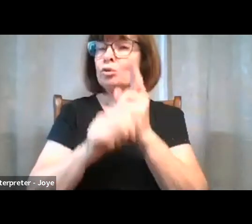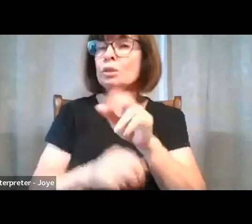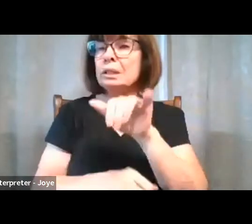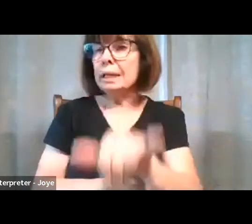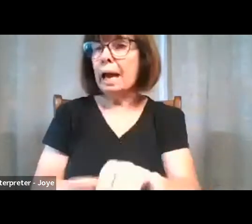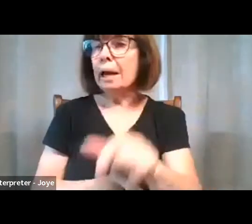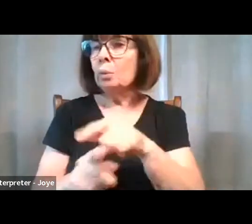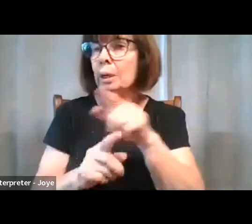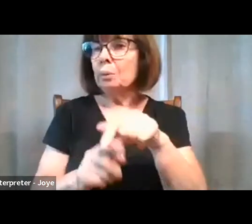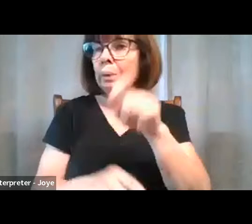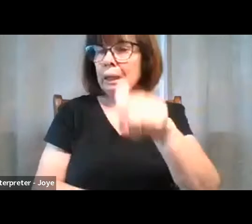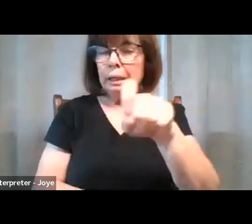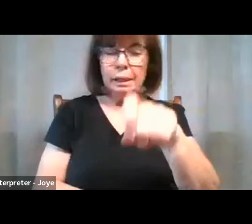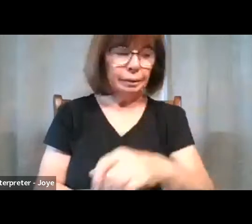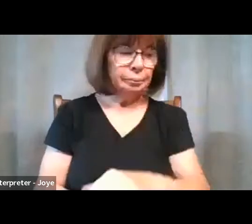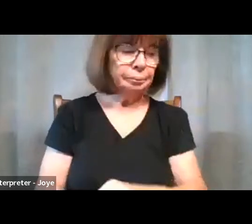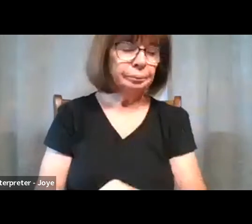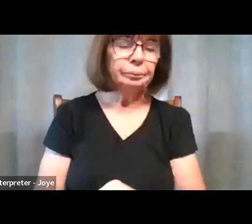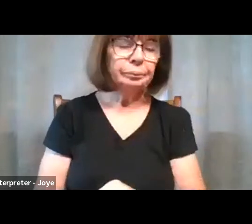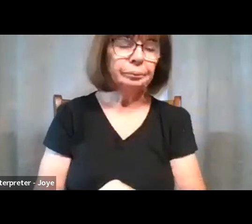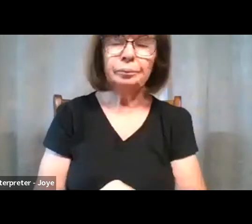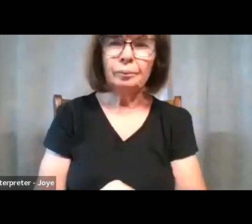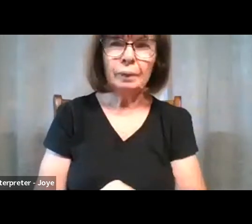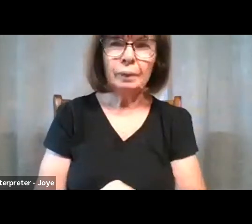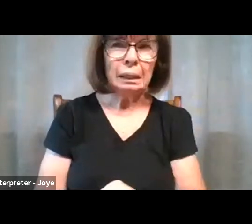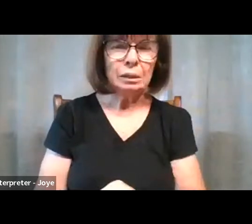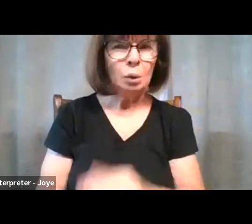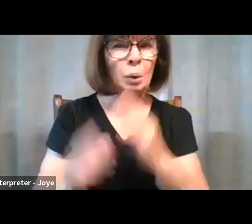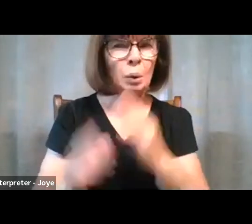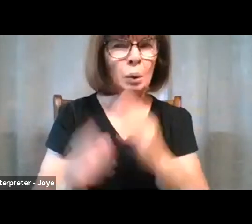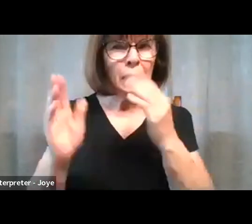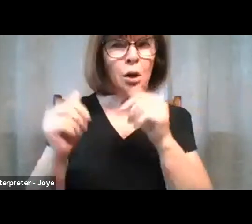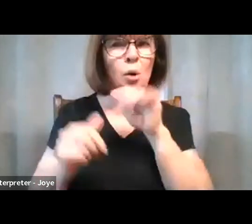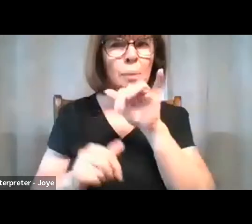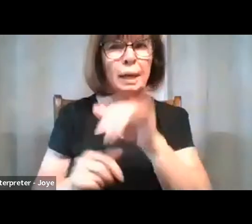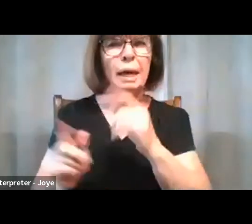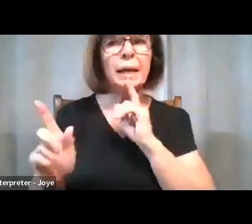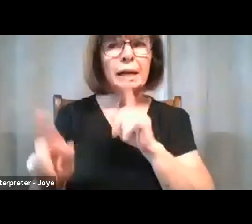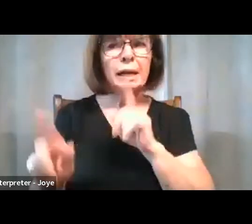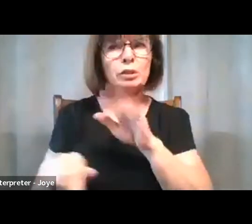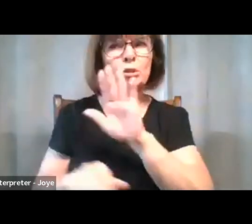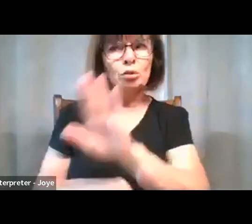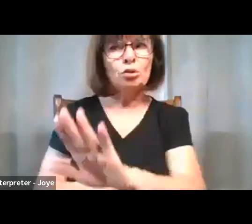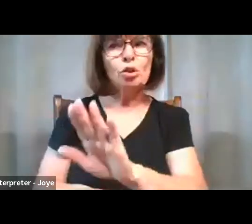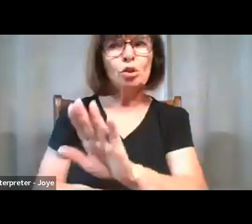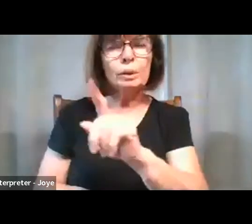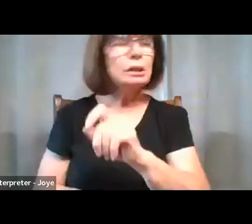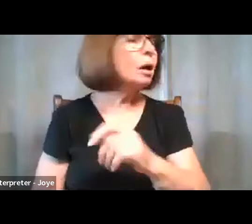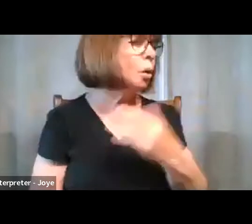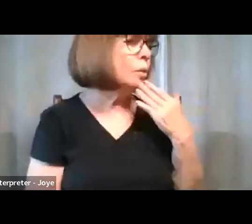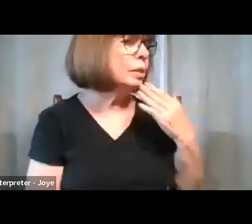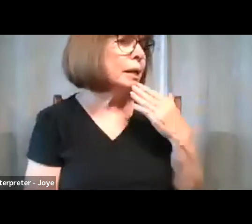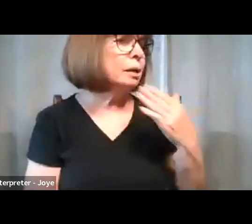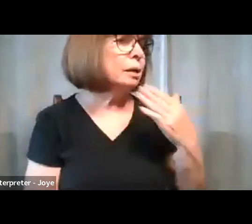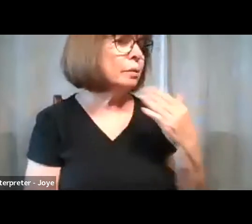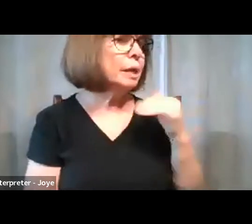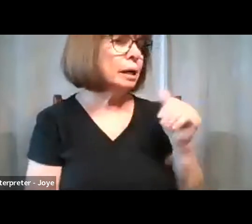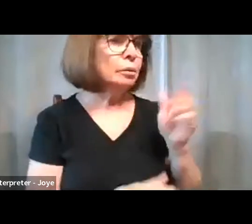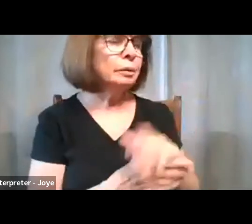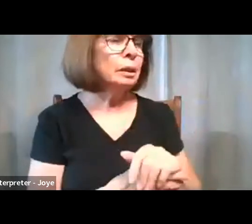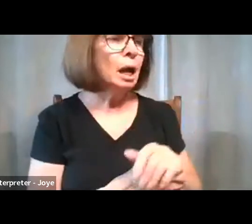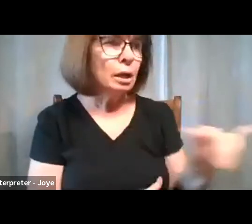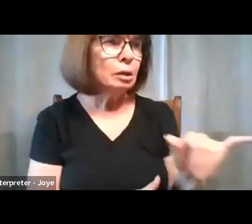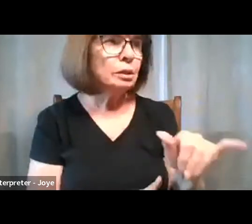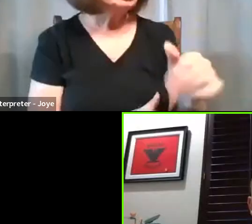needed. I hope that answered your question. Oh, thank you, Dunn. Dr. Dunn, and in addition to that, thank you for the partnership.